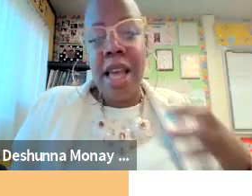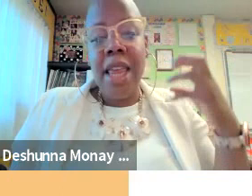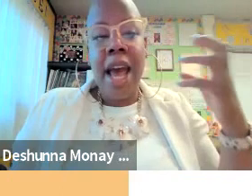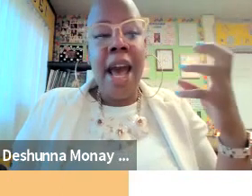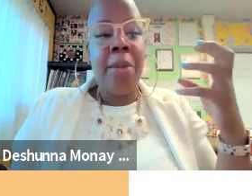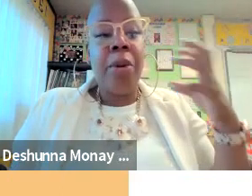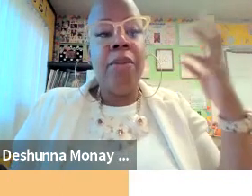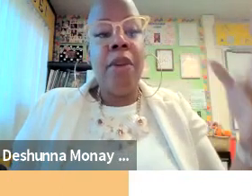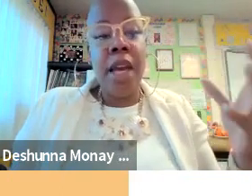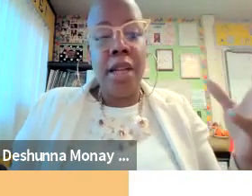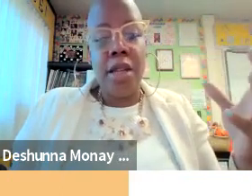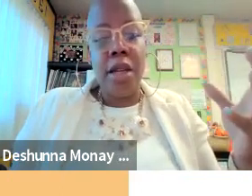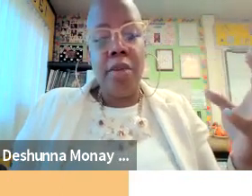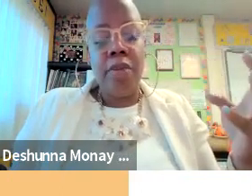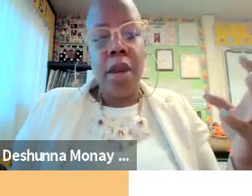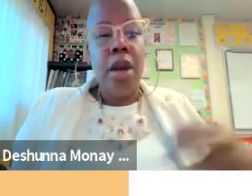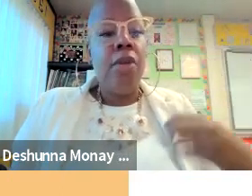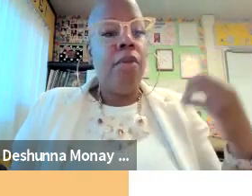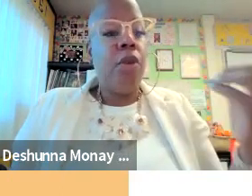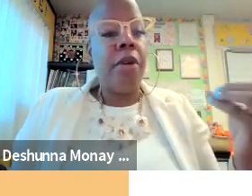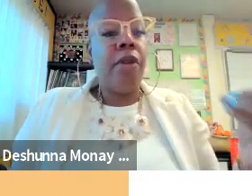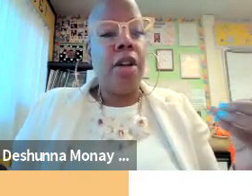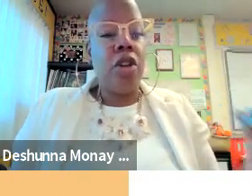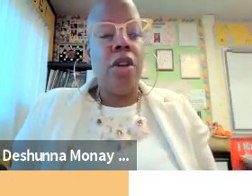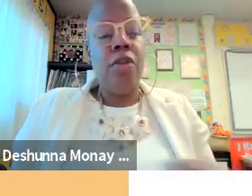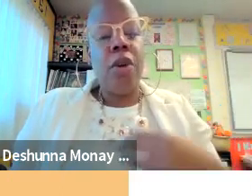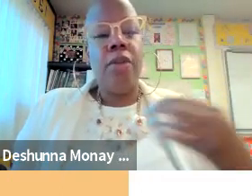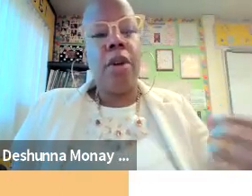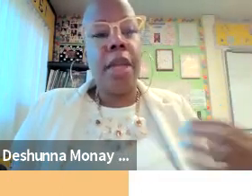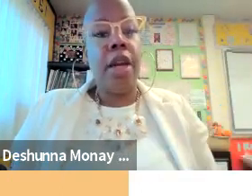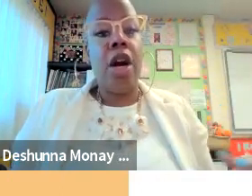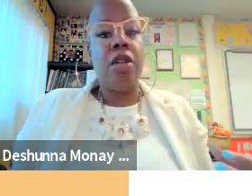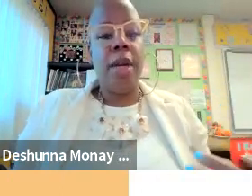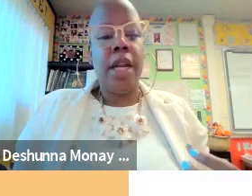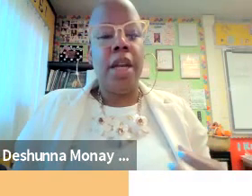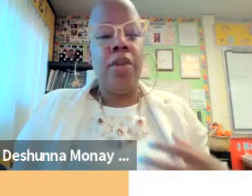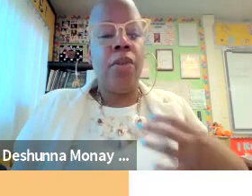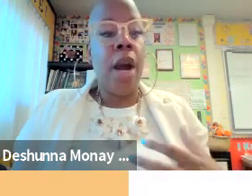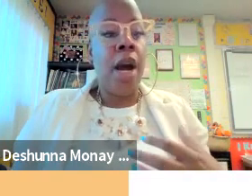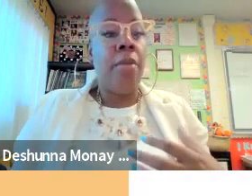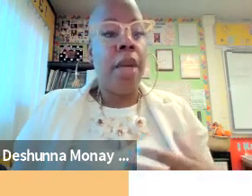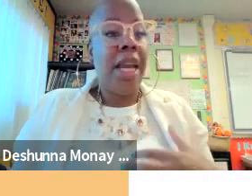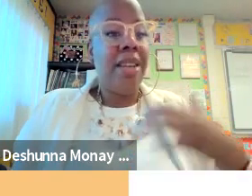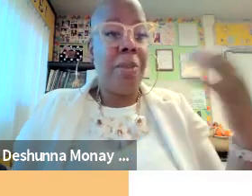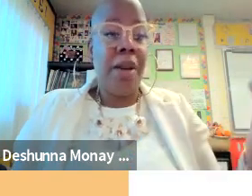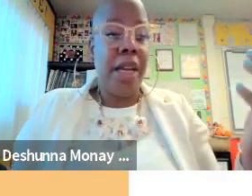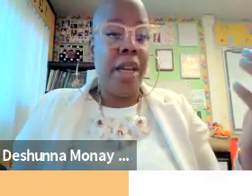things that prevent former foster youth who are formerly incarcerated